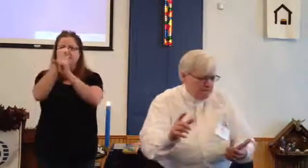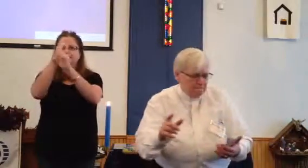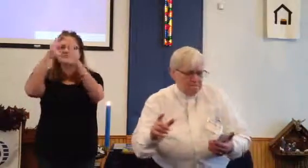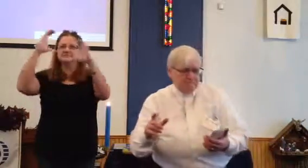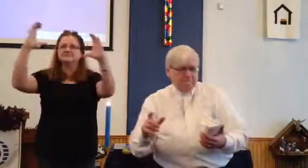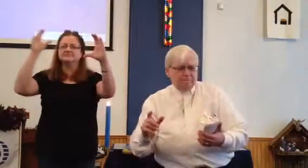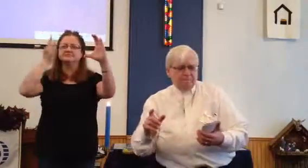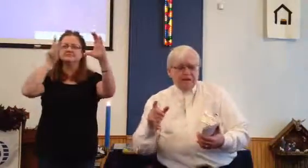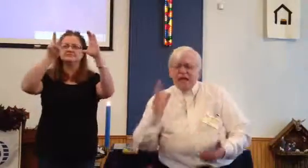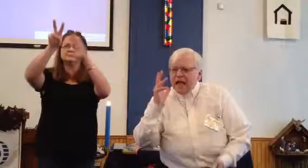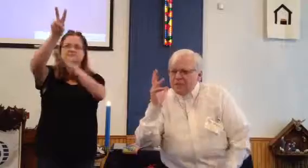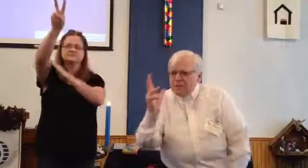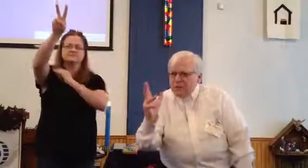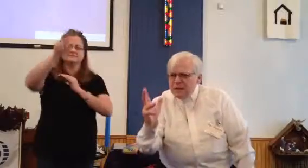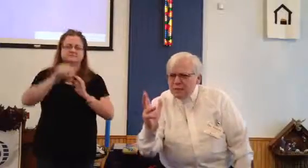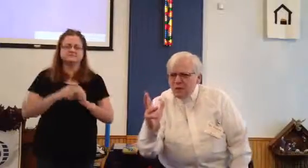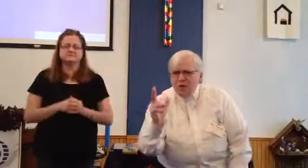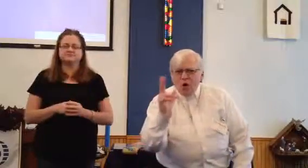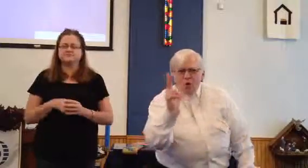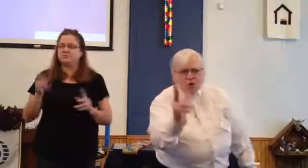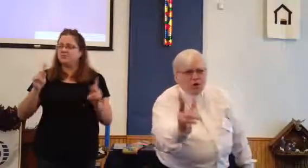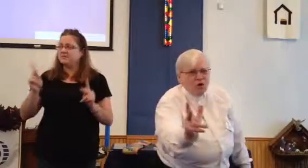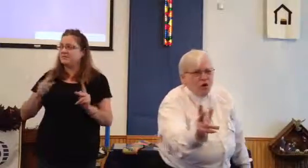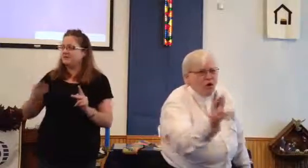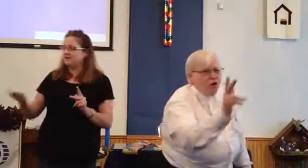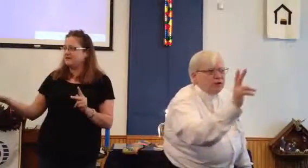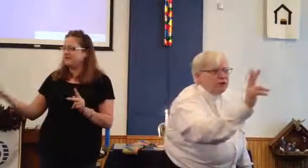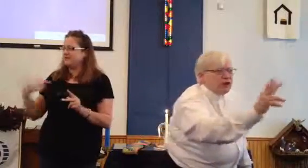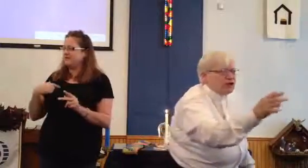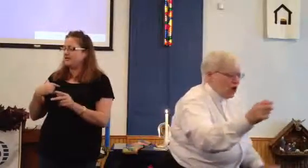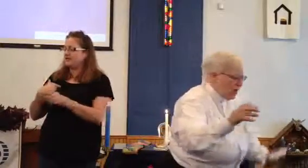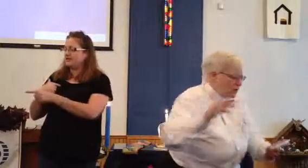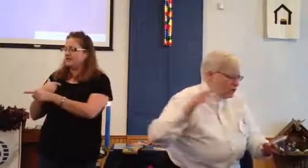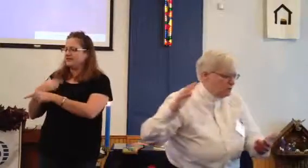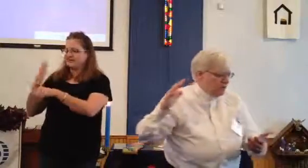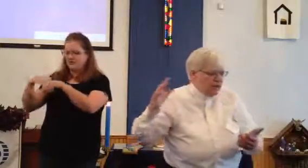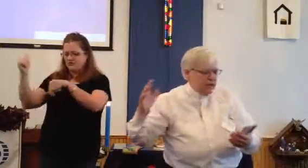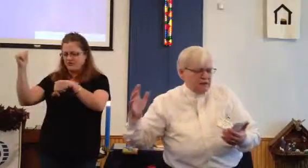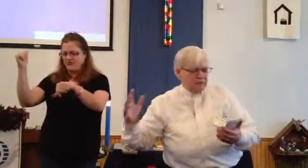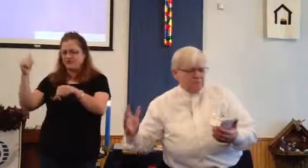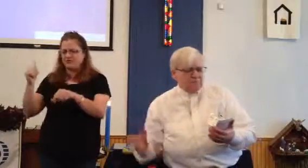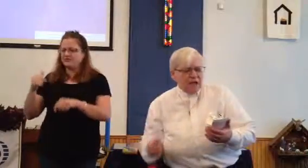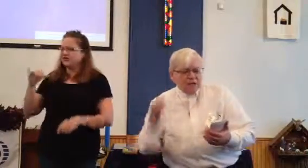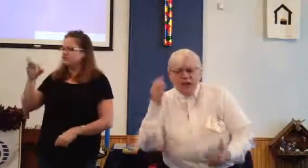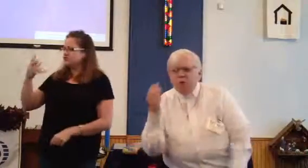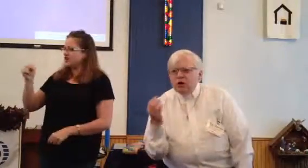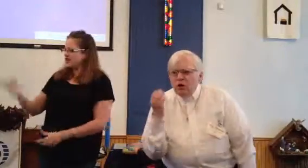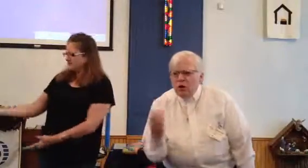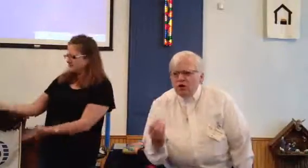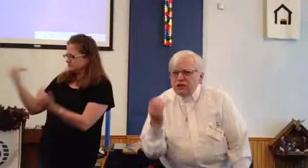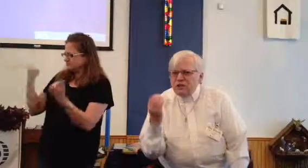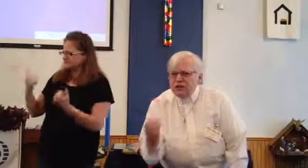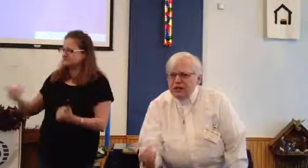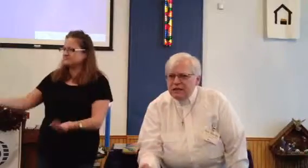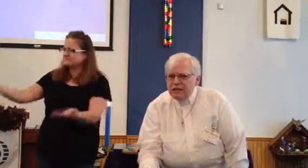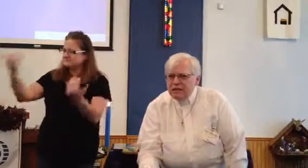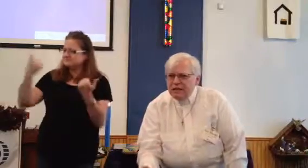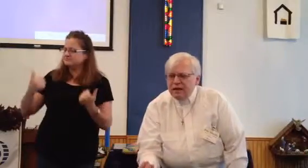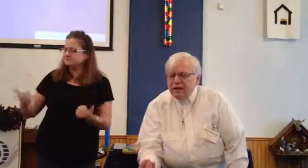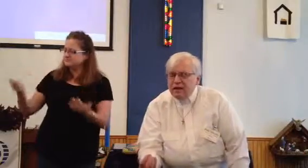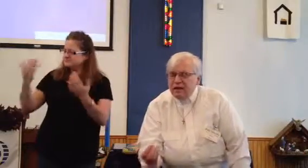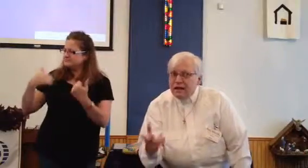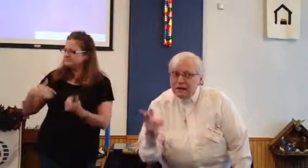light. And the people were called by John to believe. They were called to